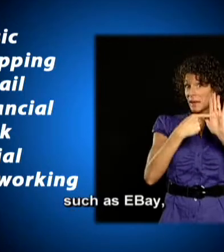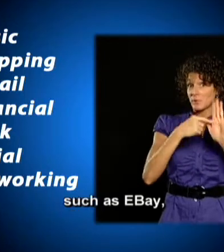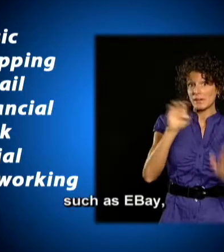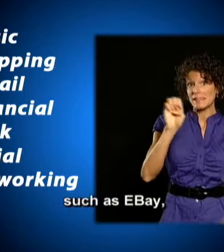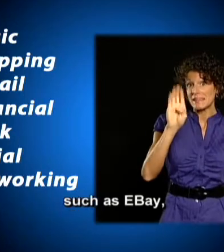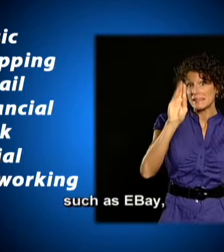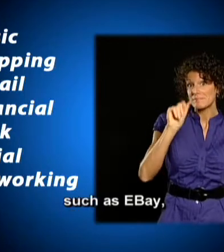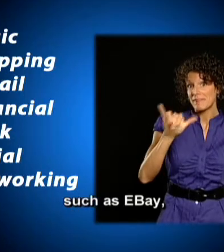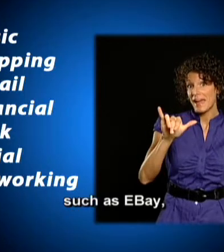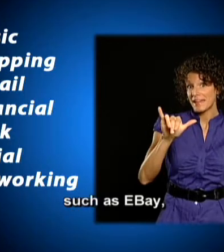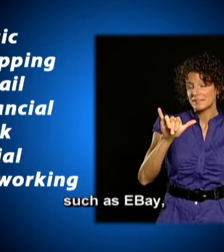such as eBay,